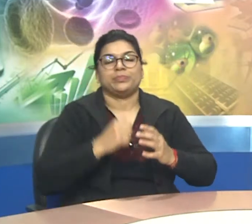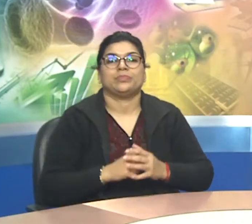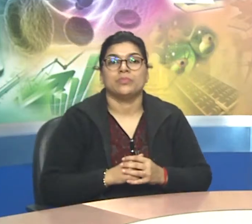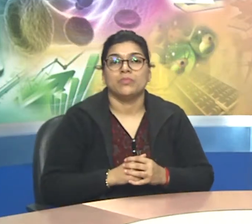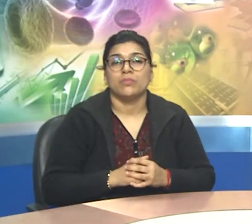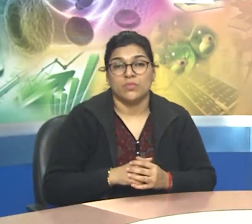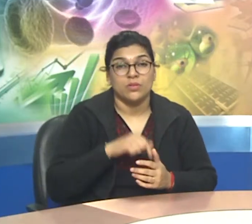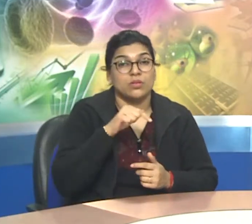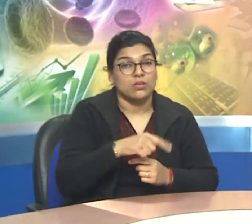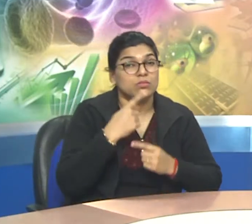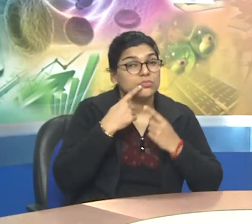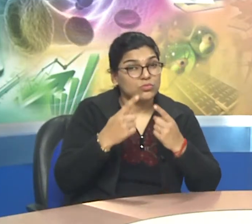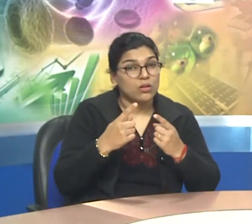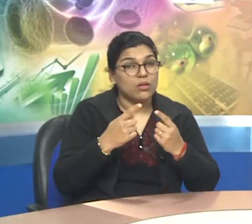the wrong behavior.